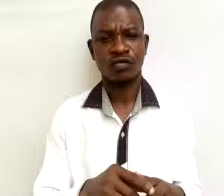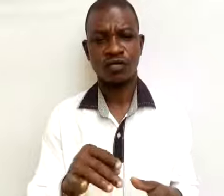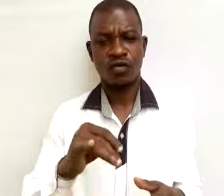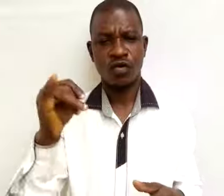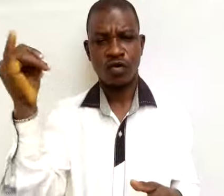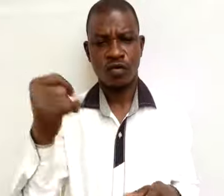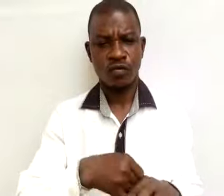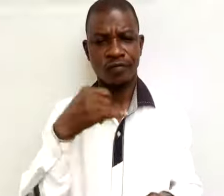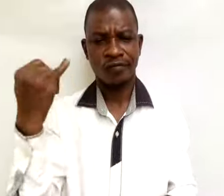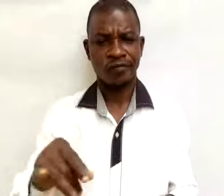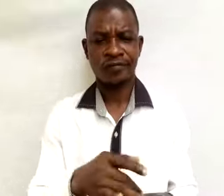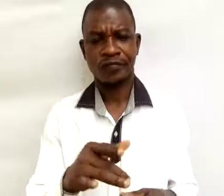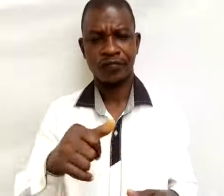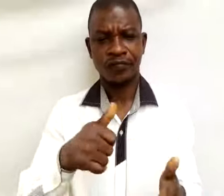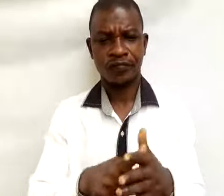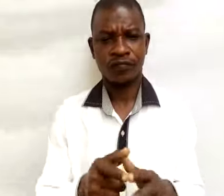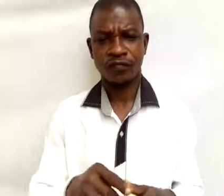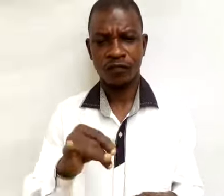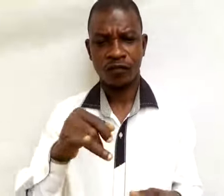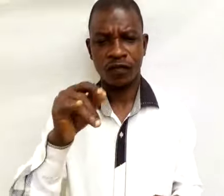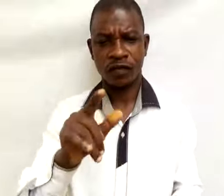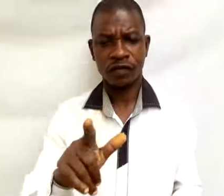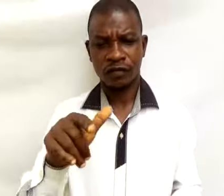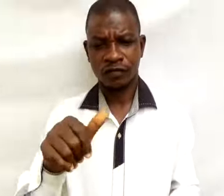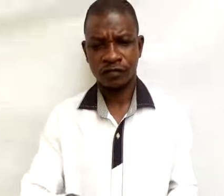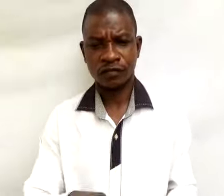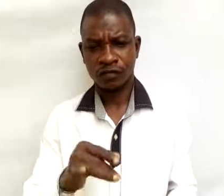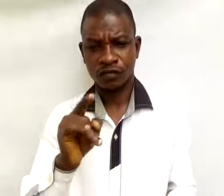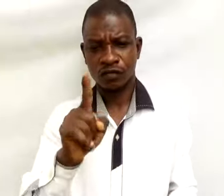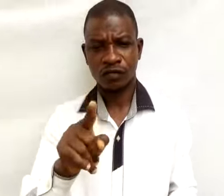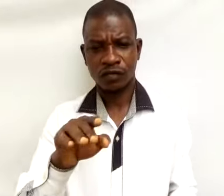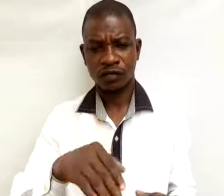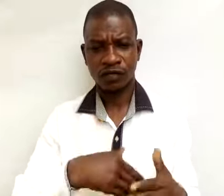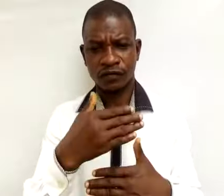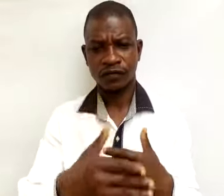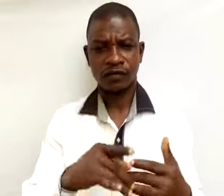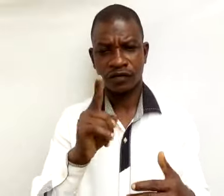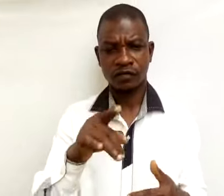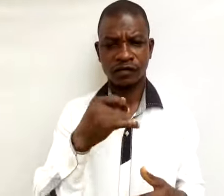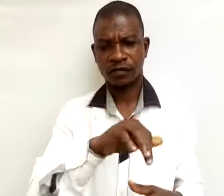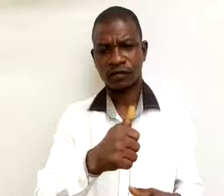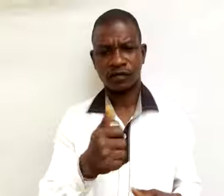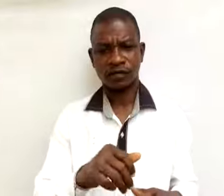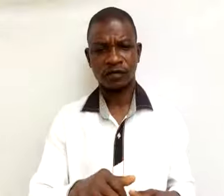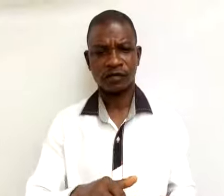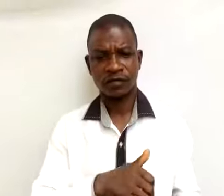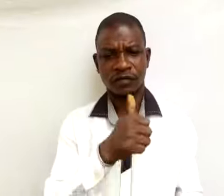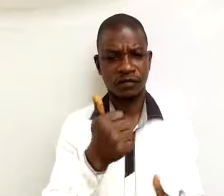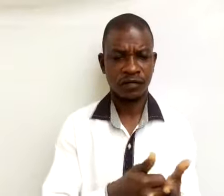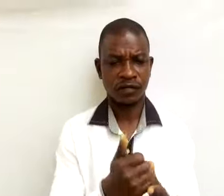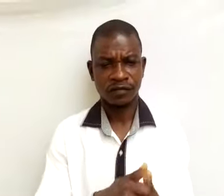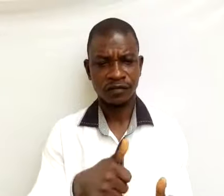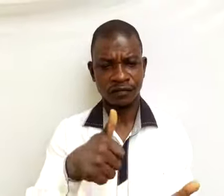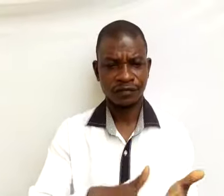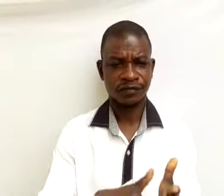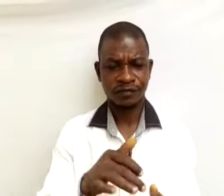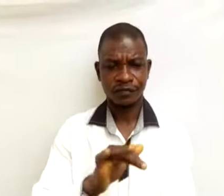your left finger tips one after the other and apply each painted fingertips onto